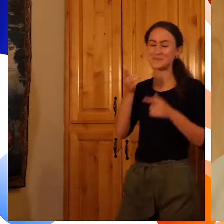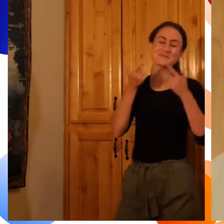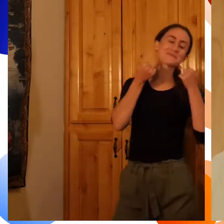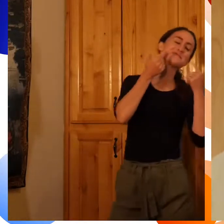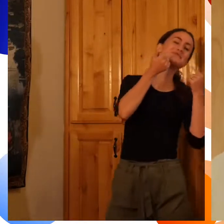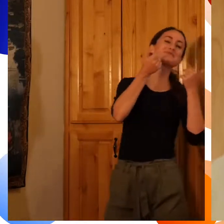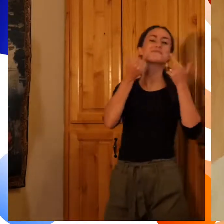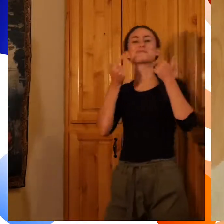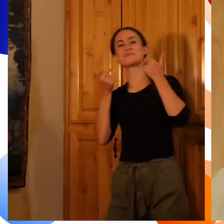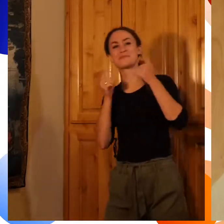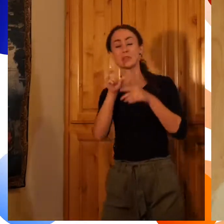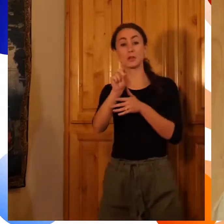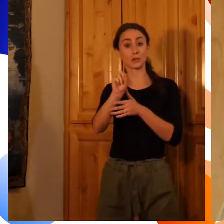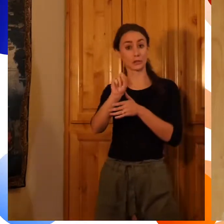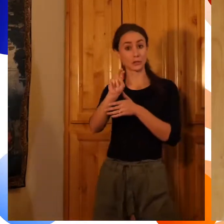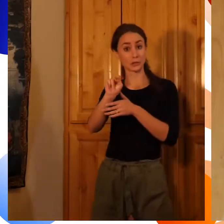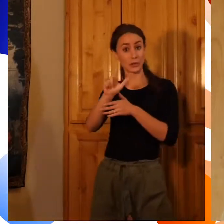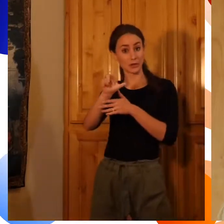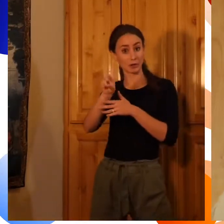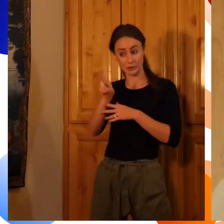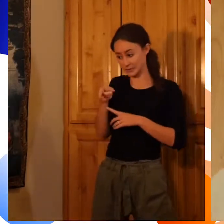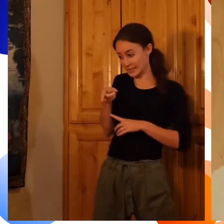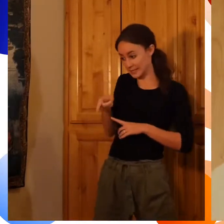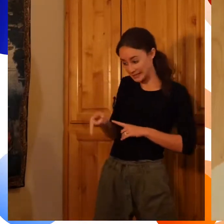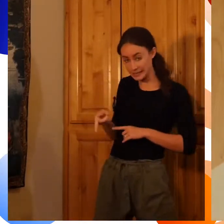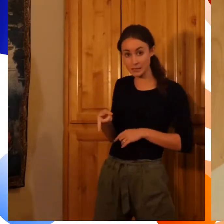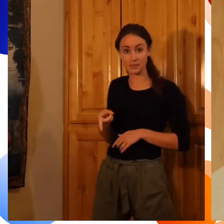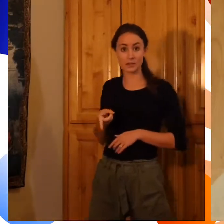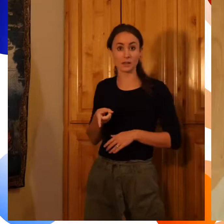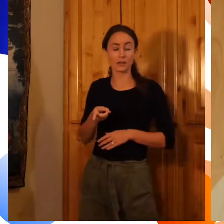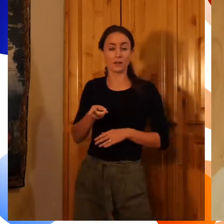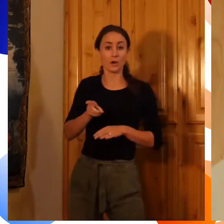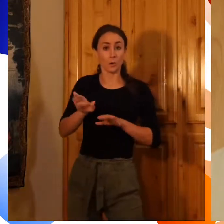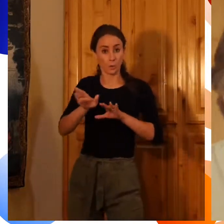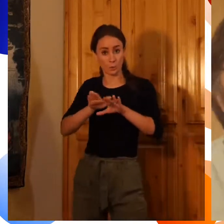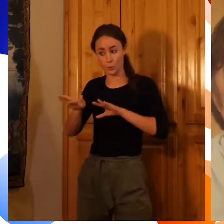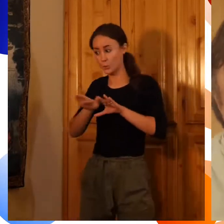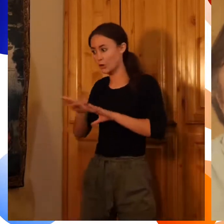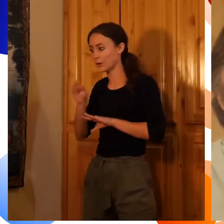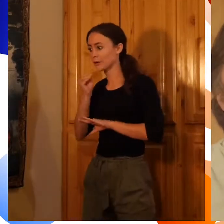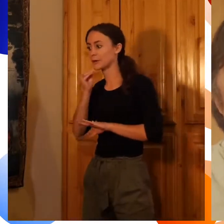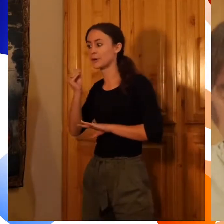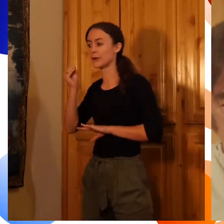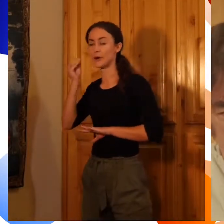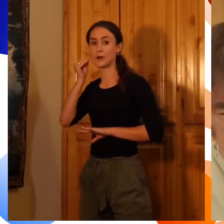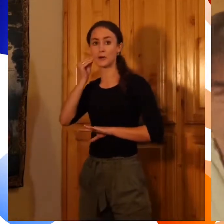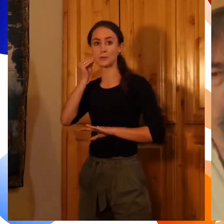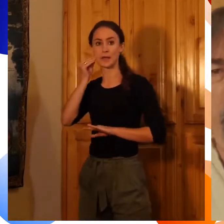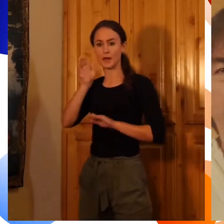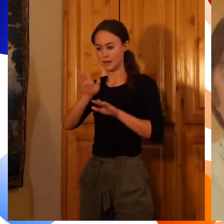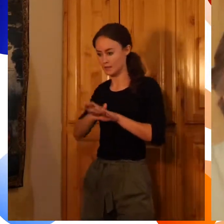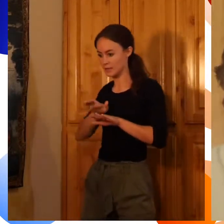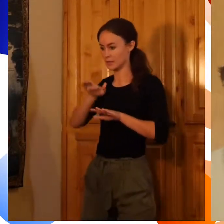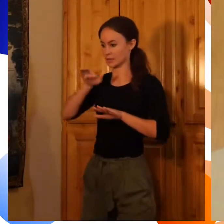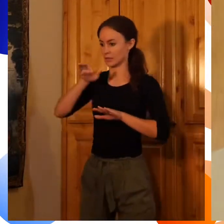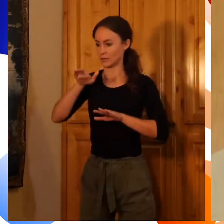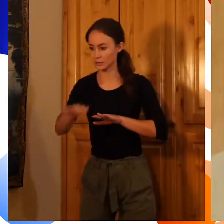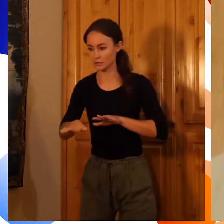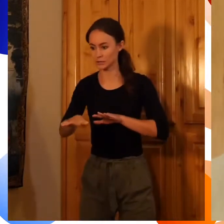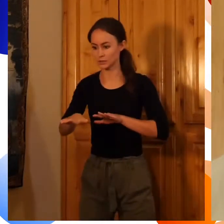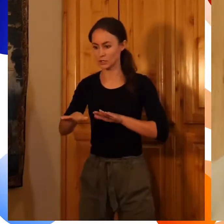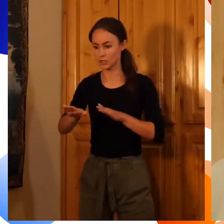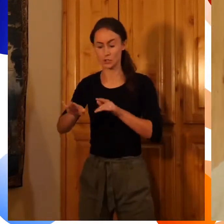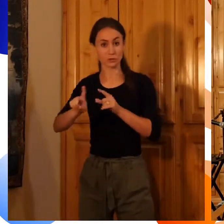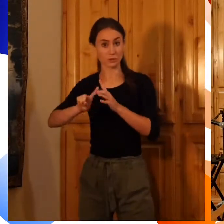very second, though, that he put his foot over the threshold of the little clearing, the campfire winked out, poof, as if